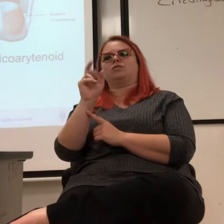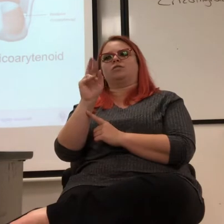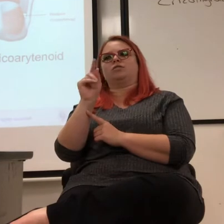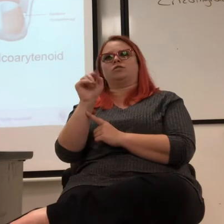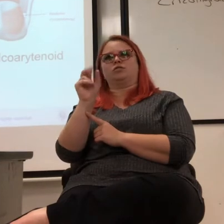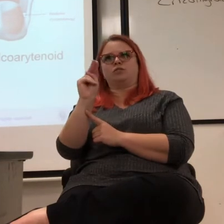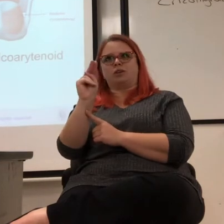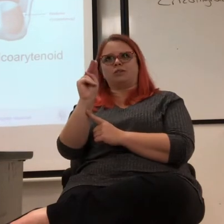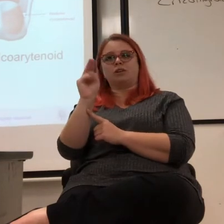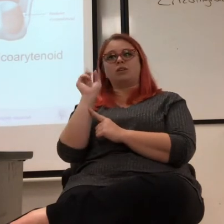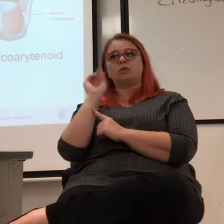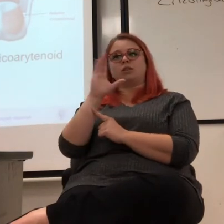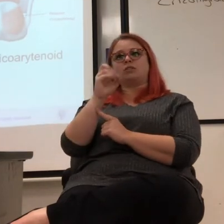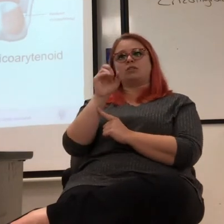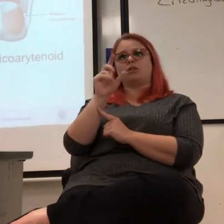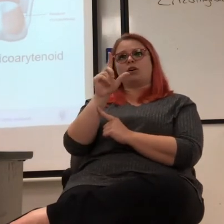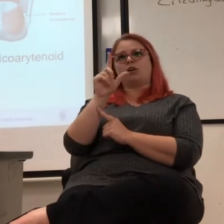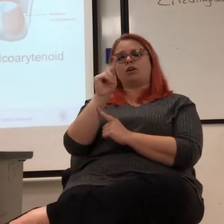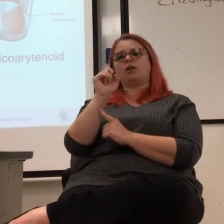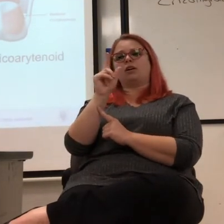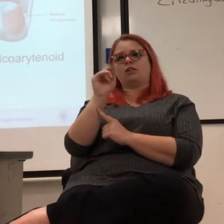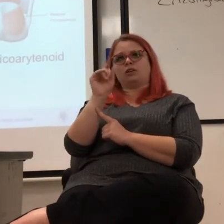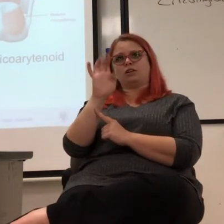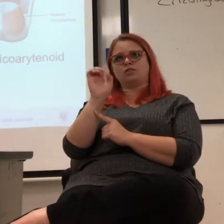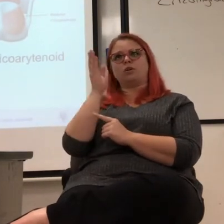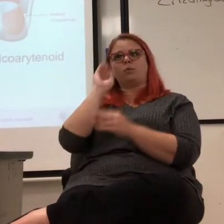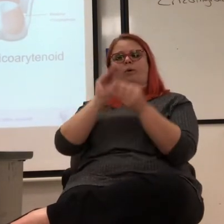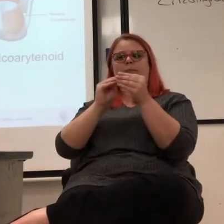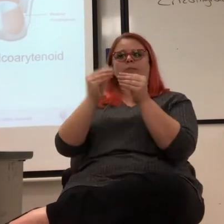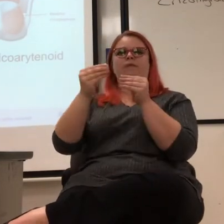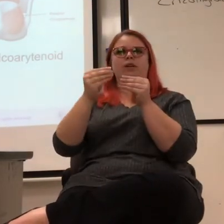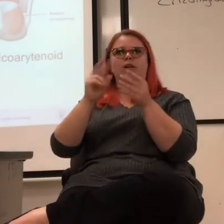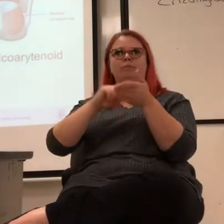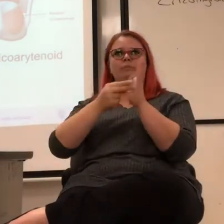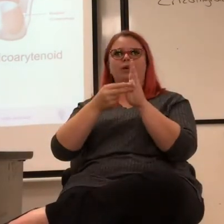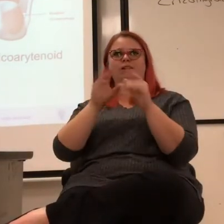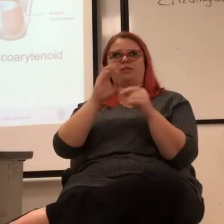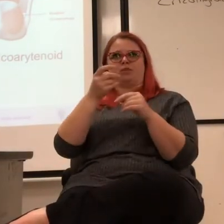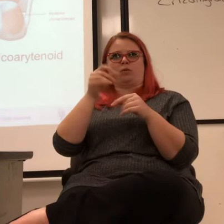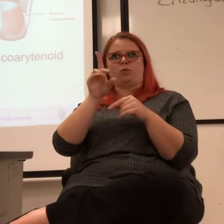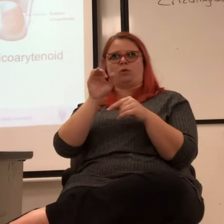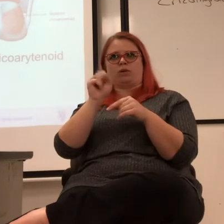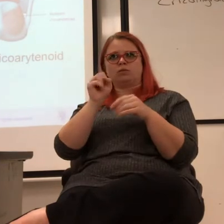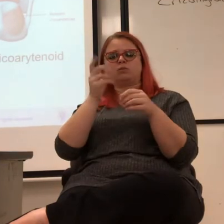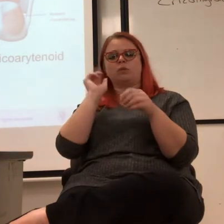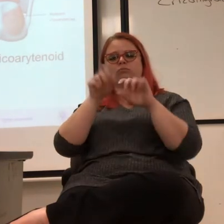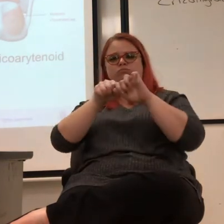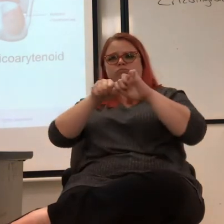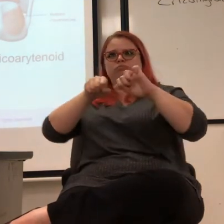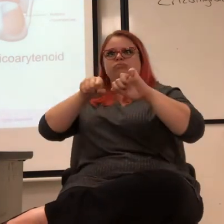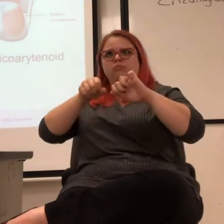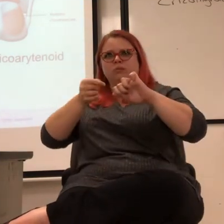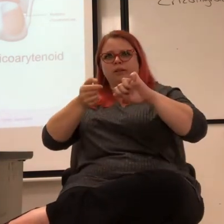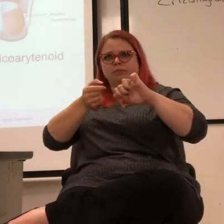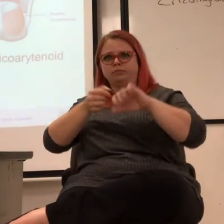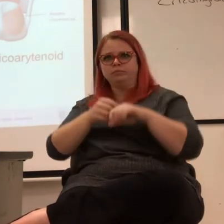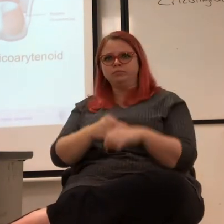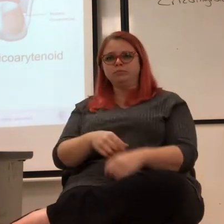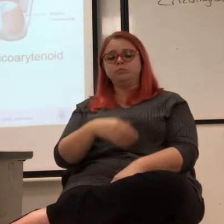will pivot forward, tensing the vocal cords inside. The one on the back is the posterior cricoarytenoid.